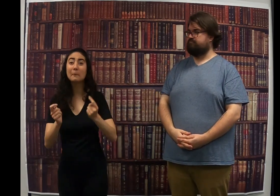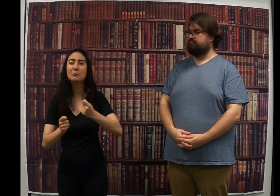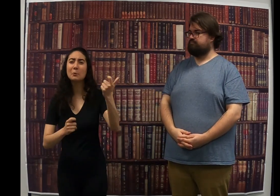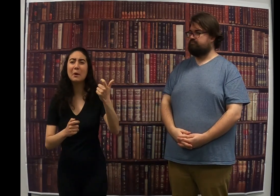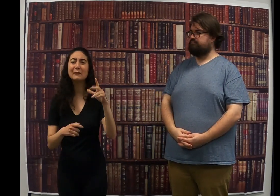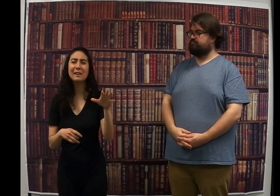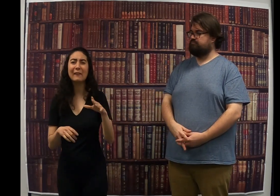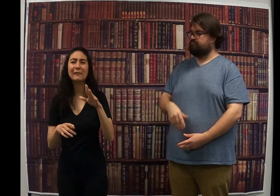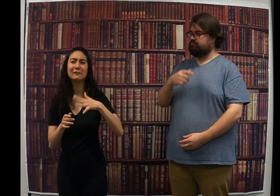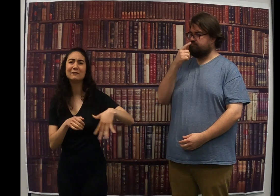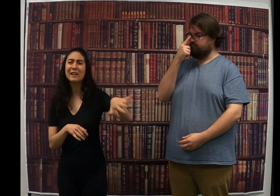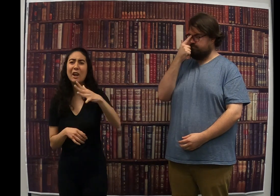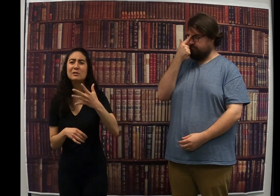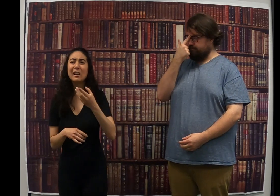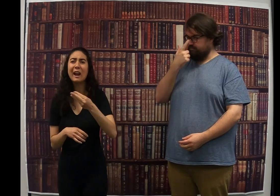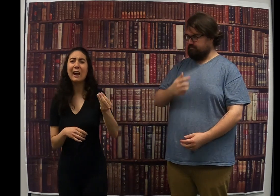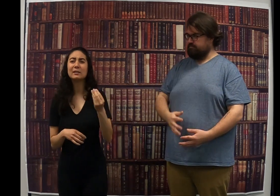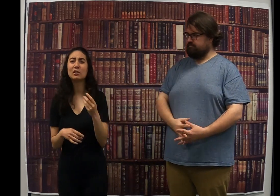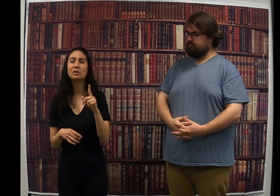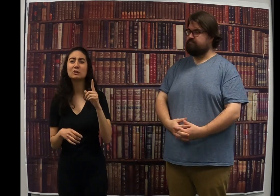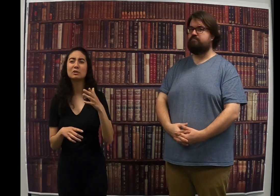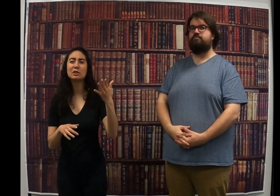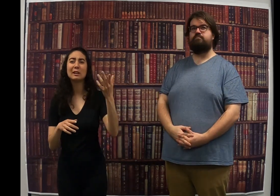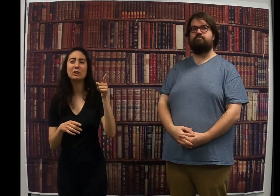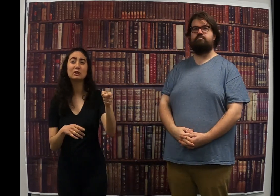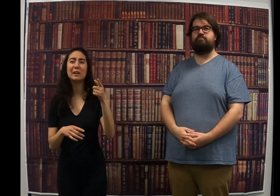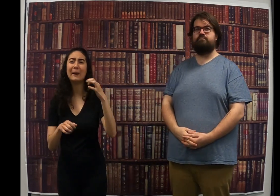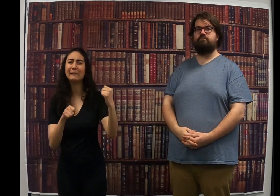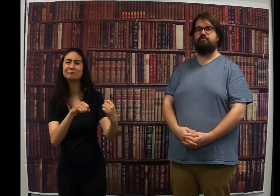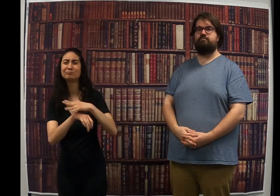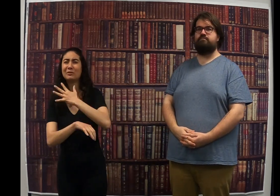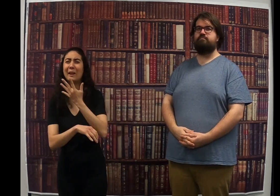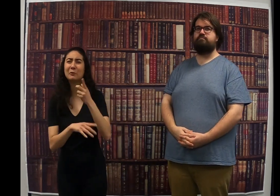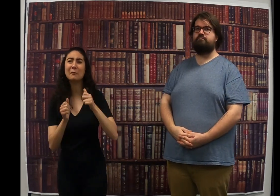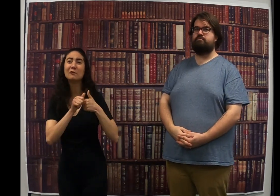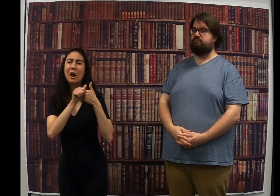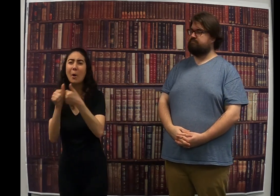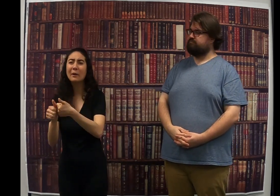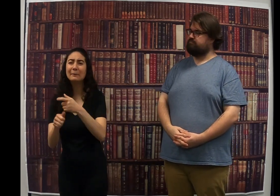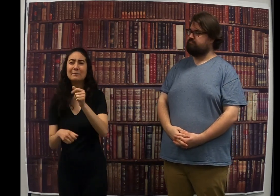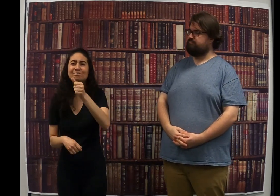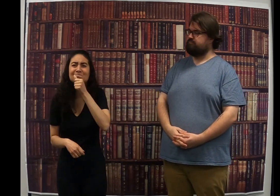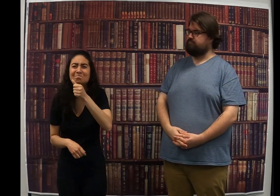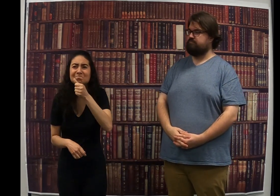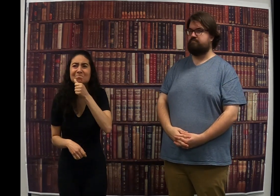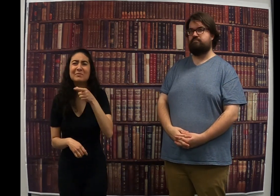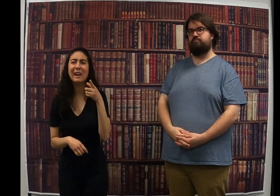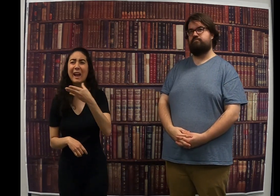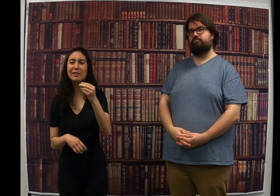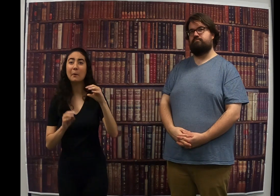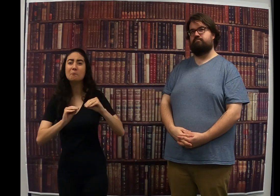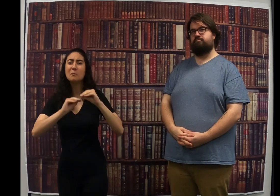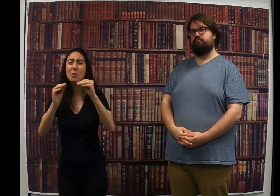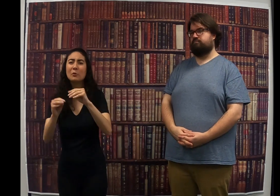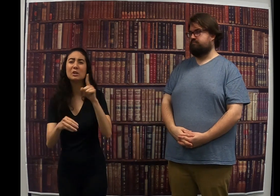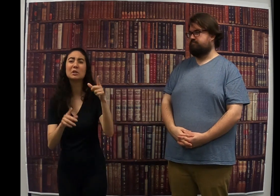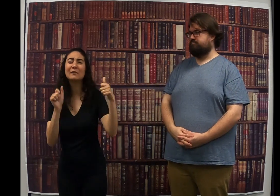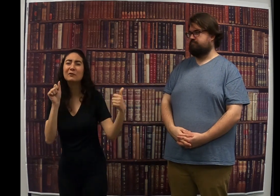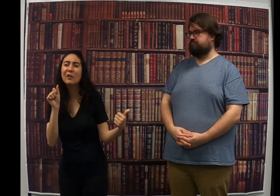was inflamed, following him secretly, and the more she followed, the closer she burned with